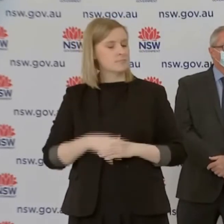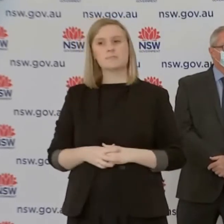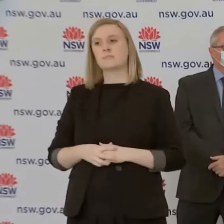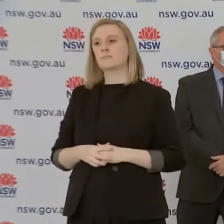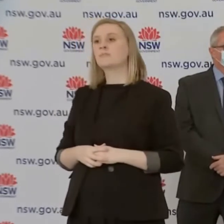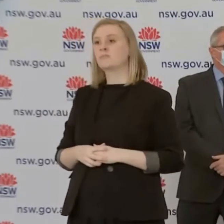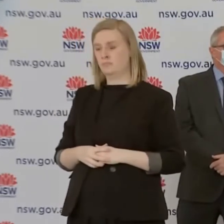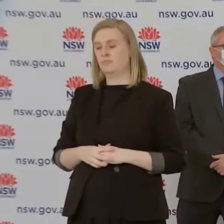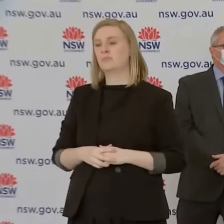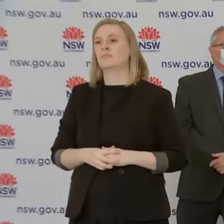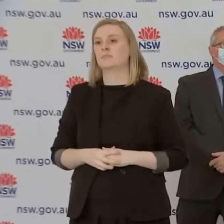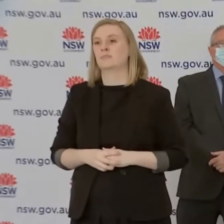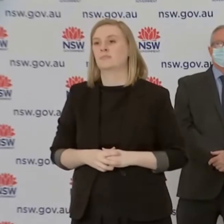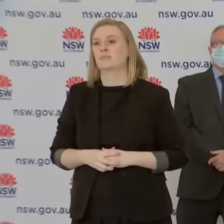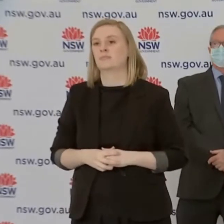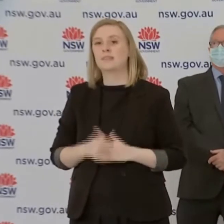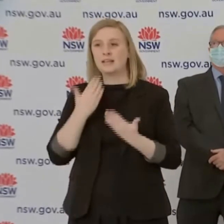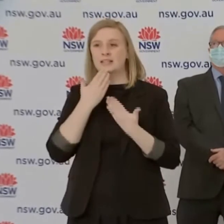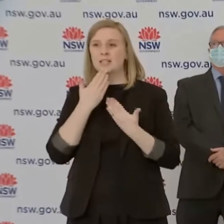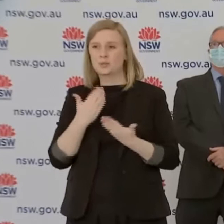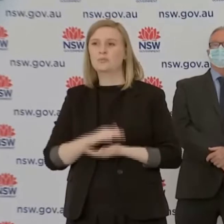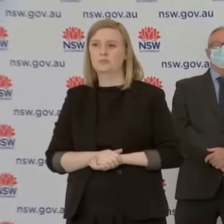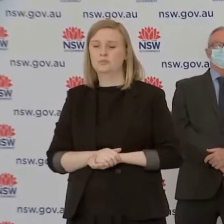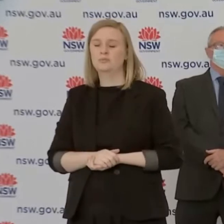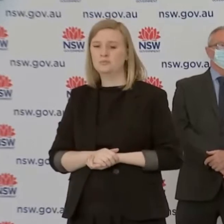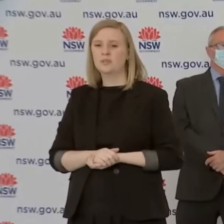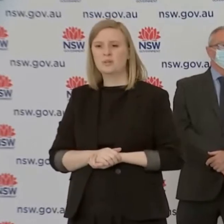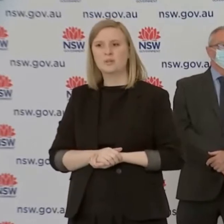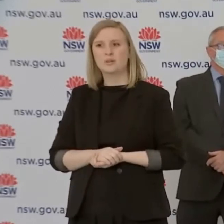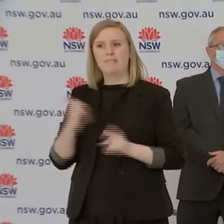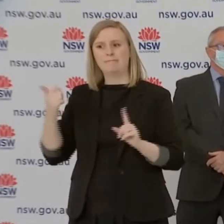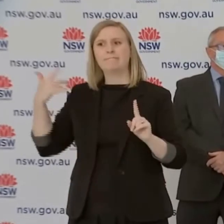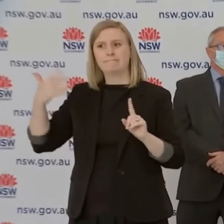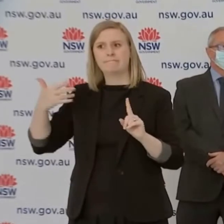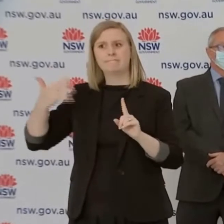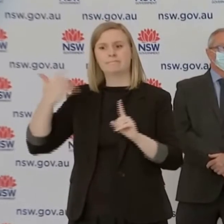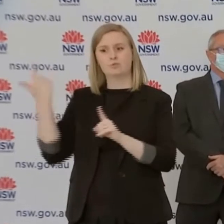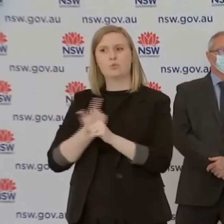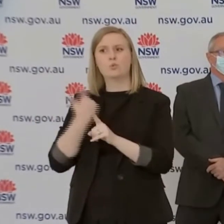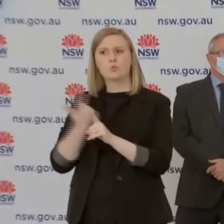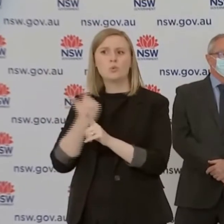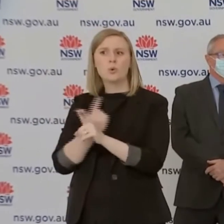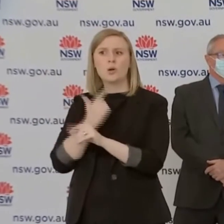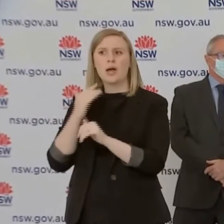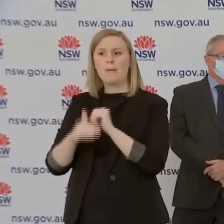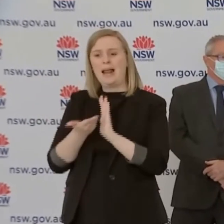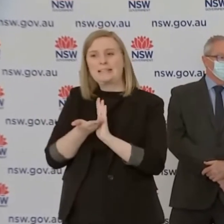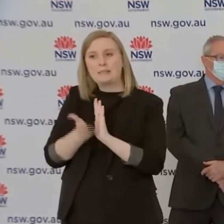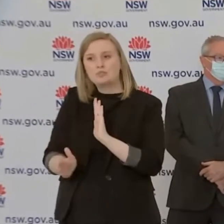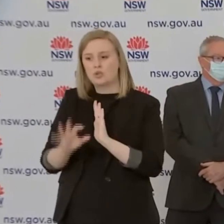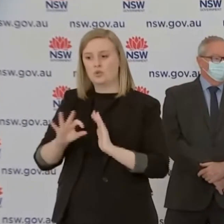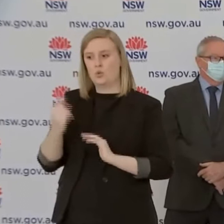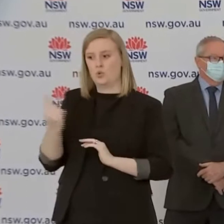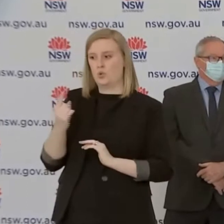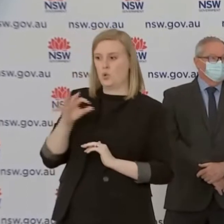you, Premier. This has been a topic of discussion for some time now. I said right at the very start